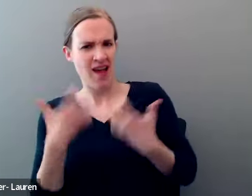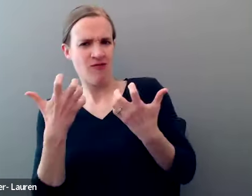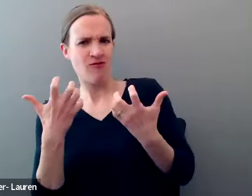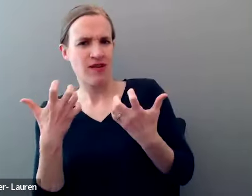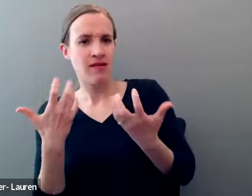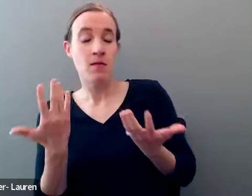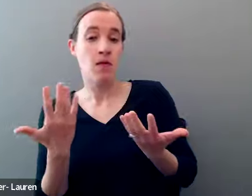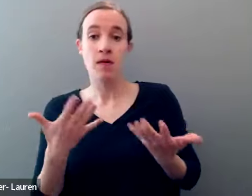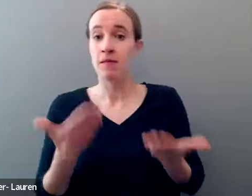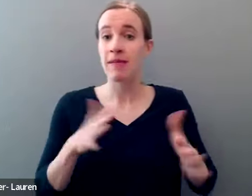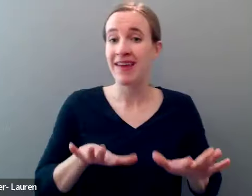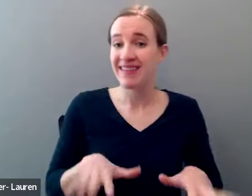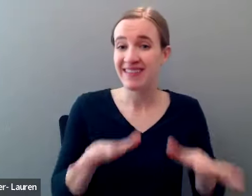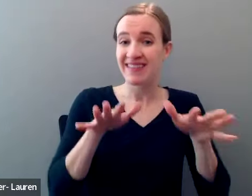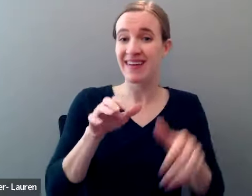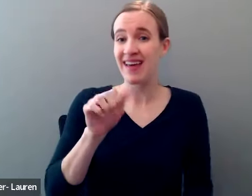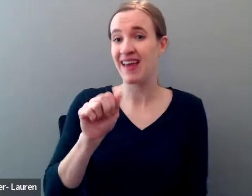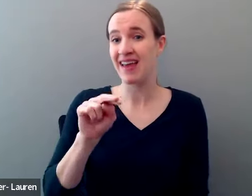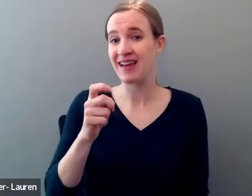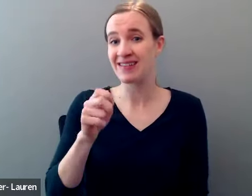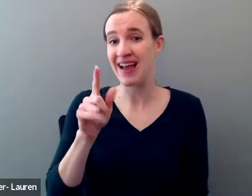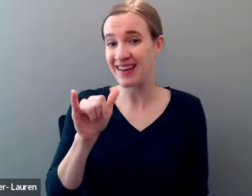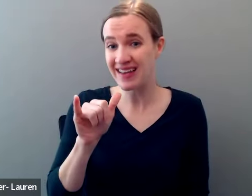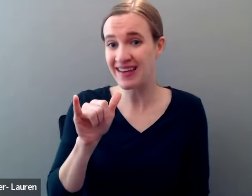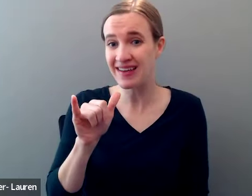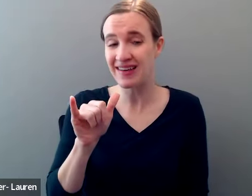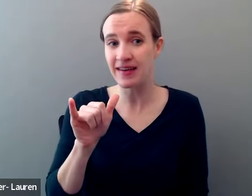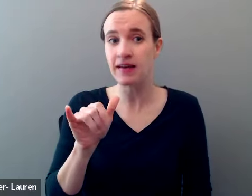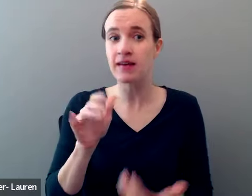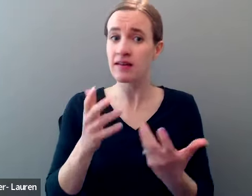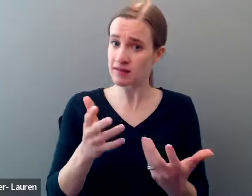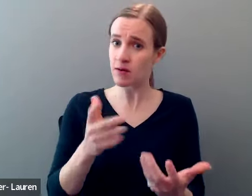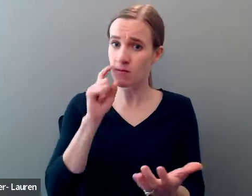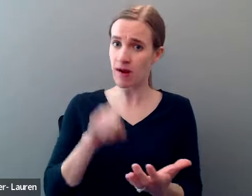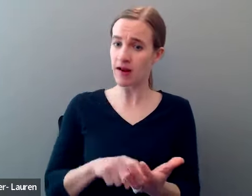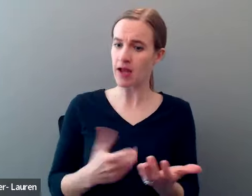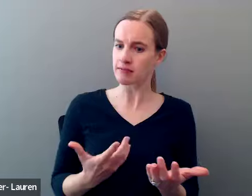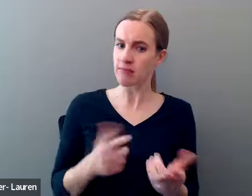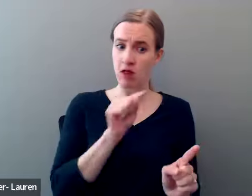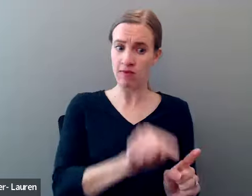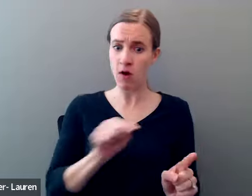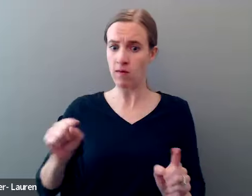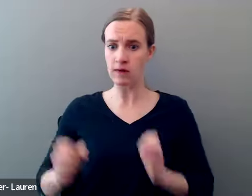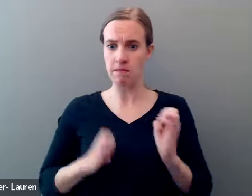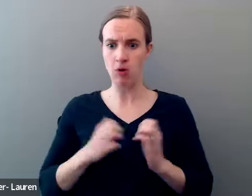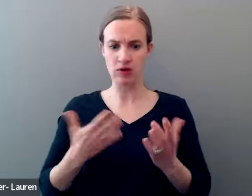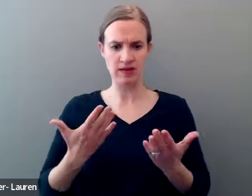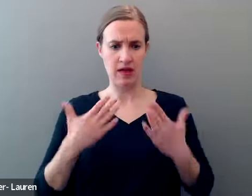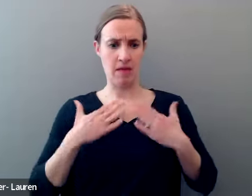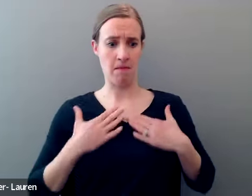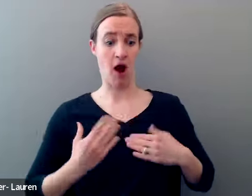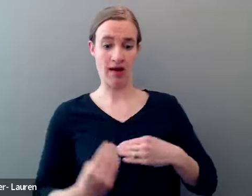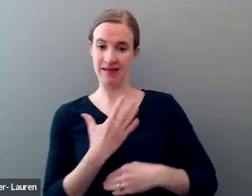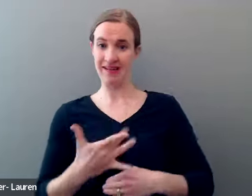anxiety. Um, and so just again, kind of normalizing just how the sensations